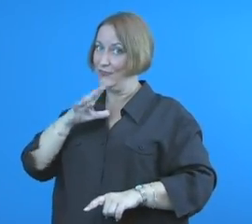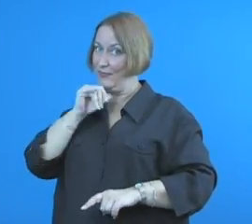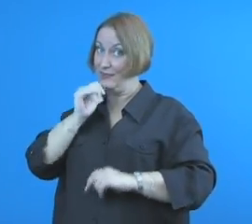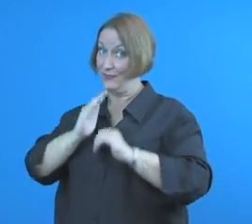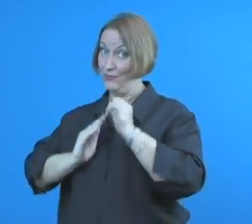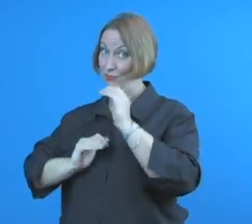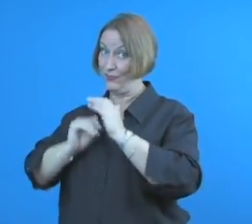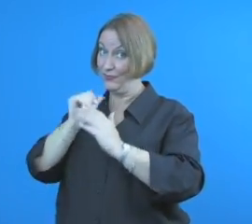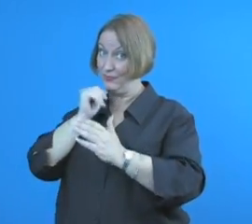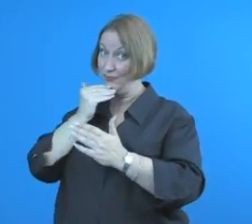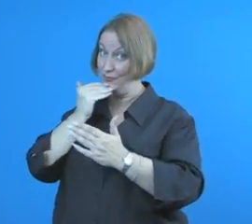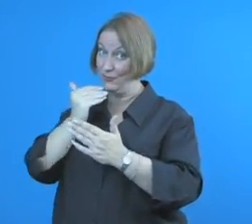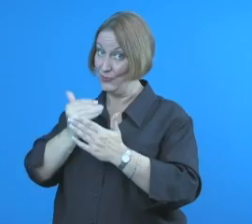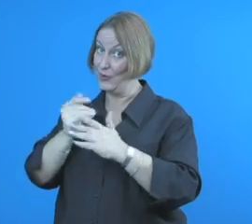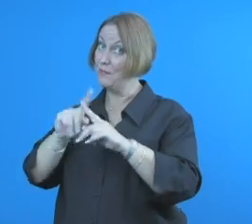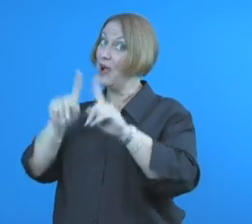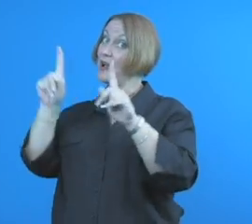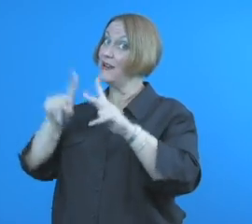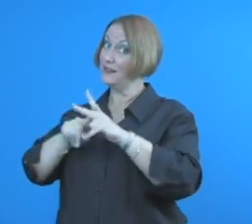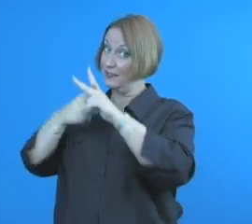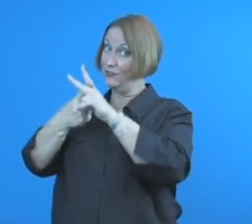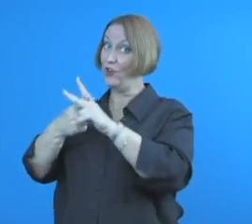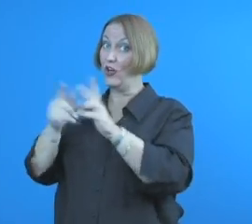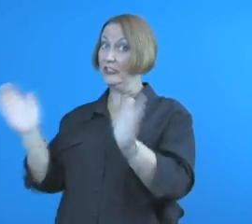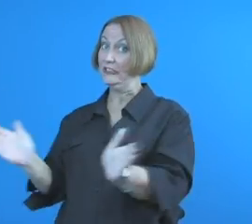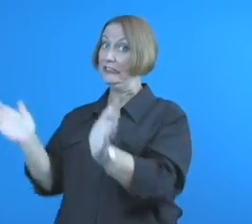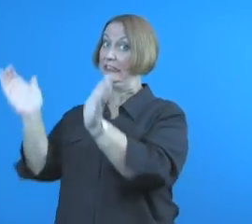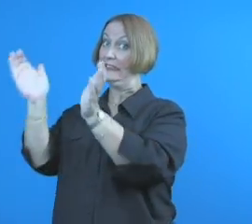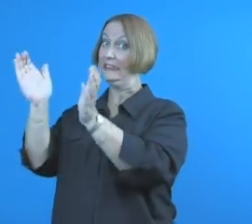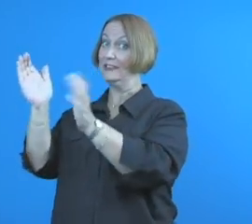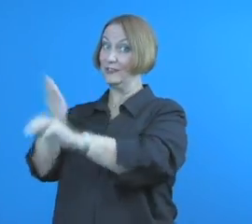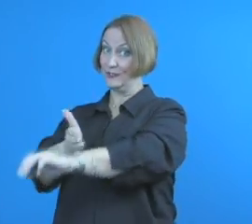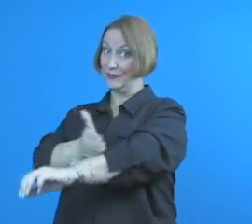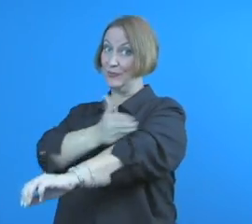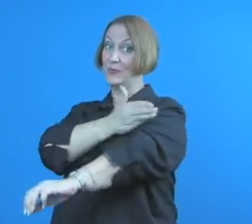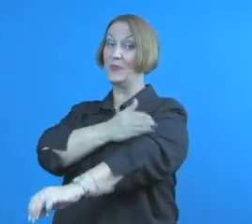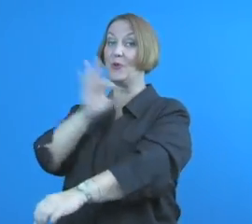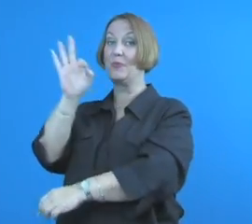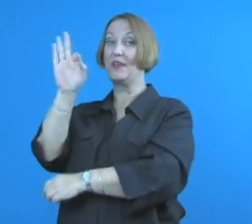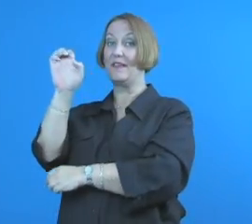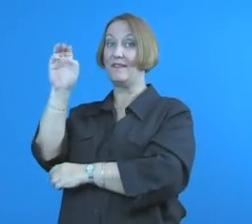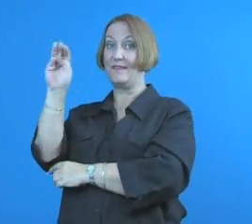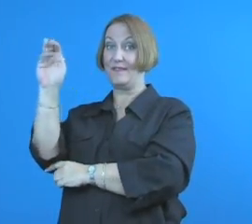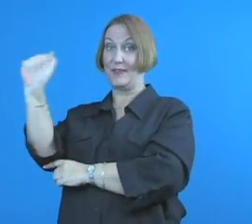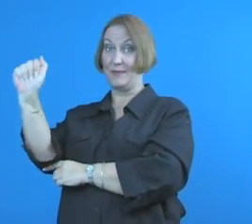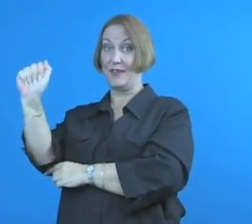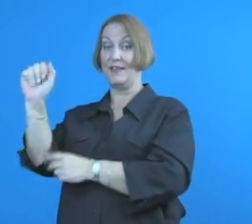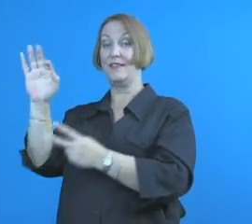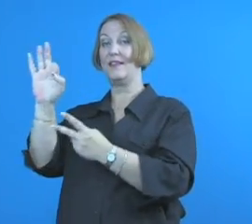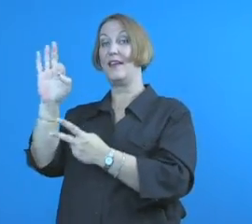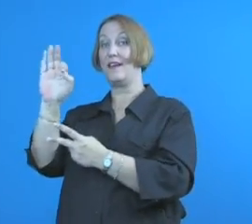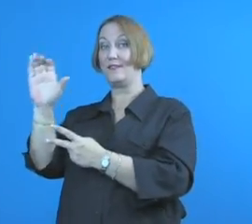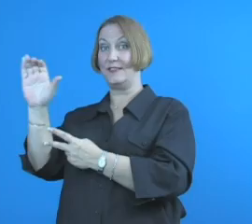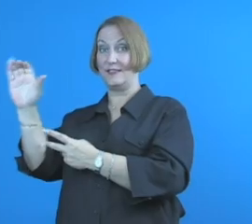the investment of additional and overdue resources in our nation's emergency management structures.